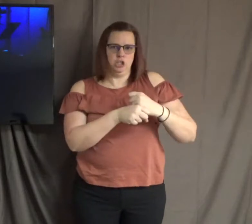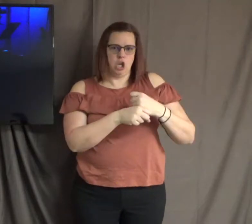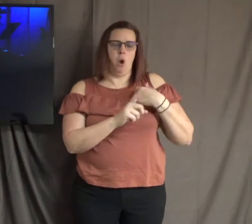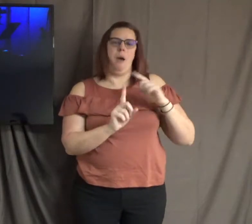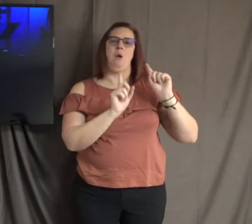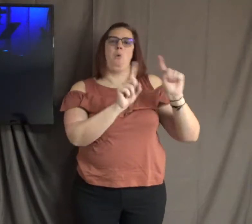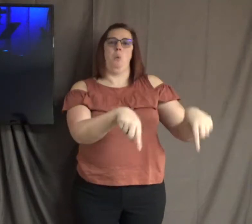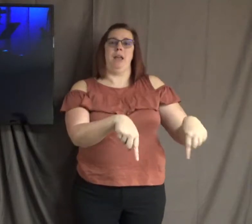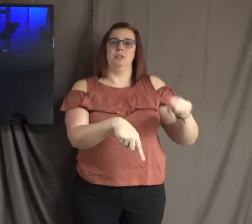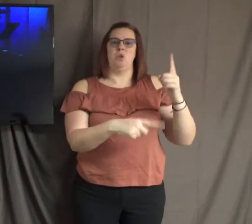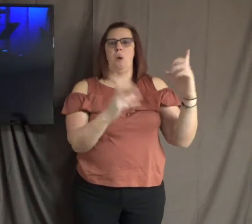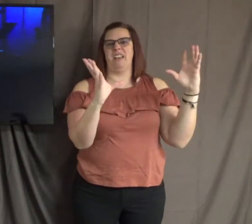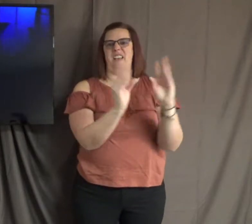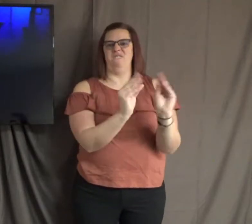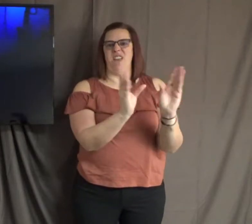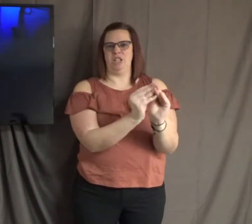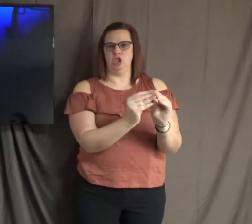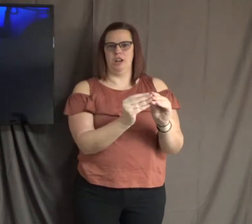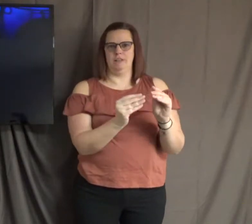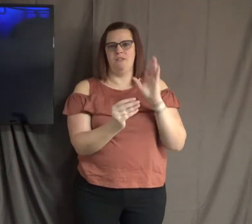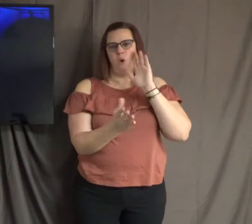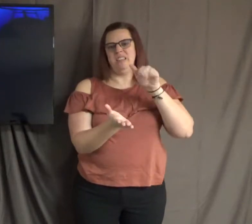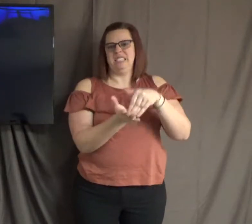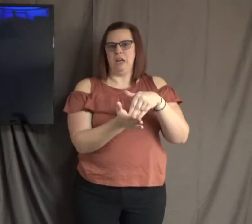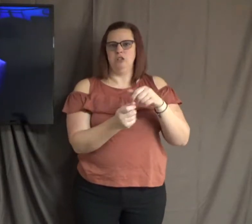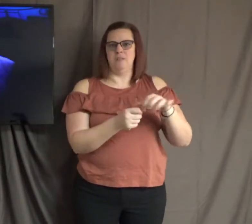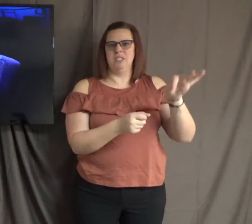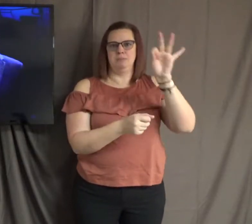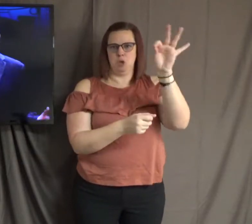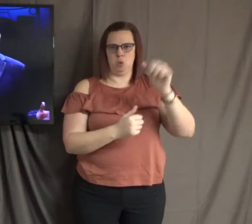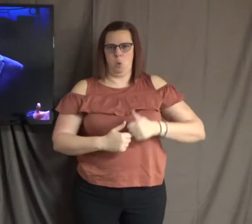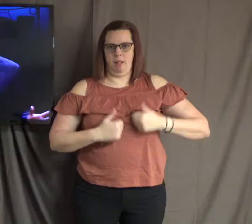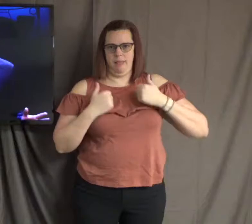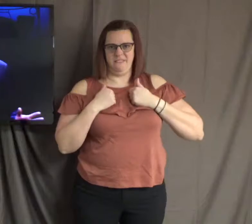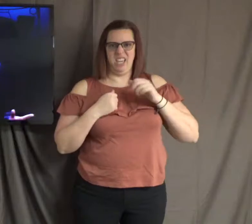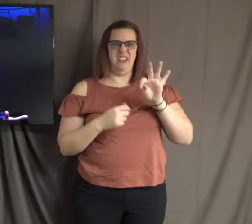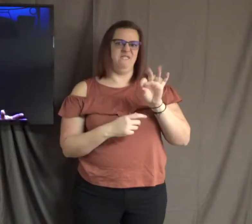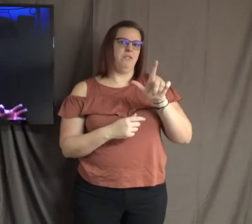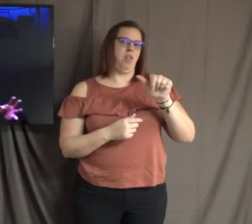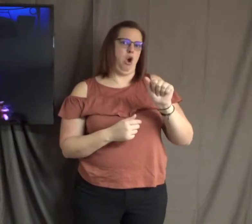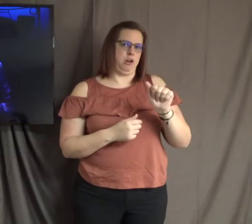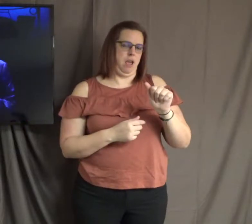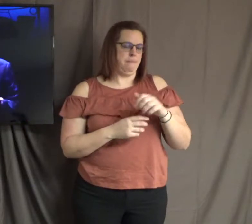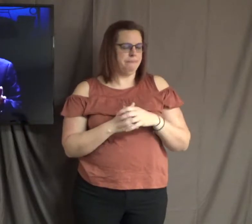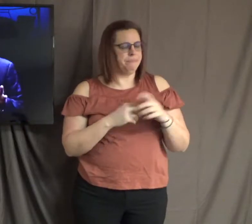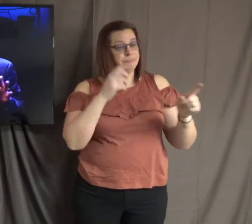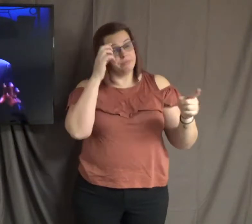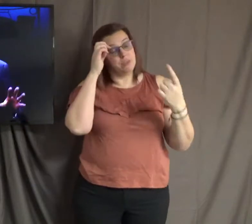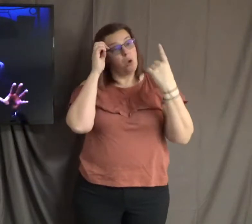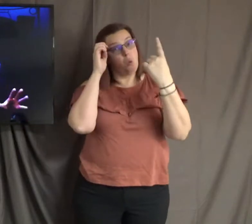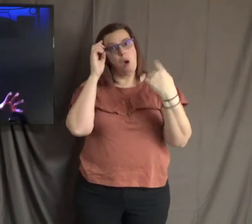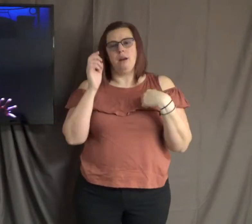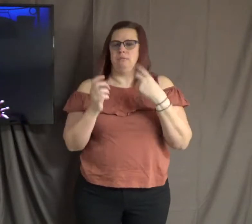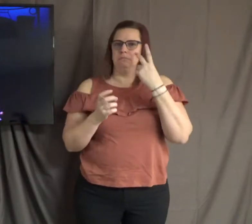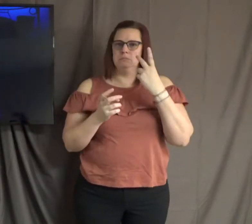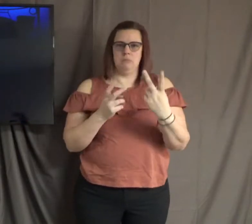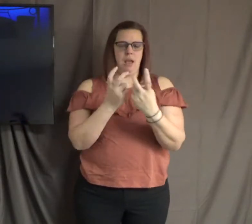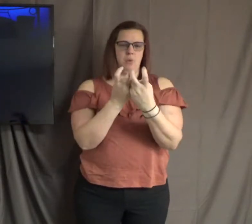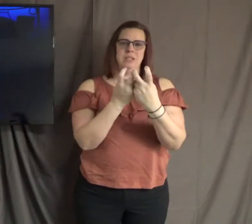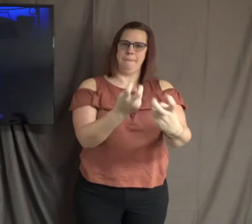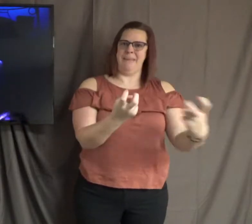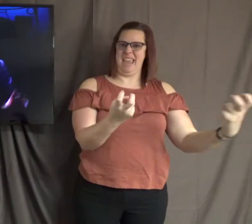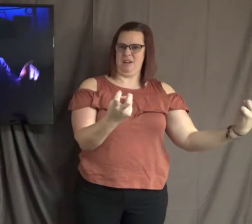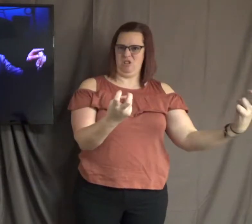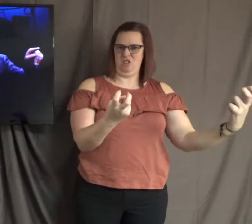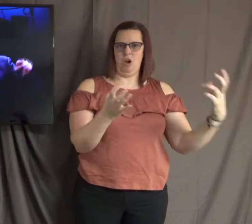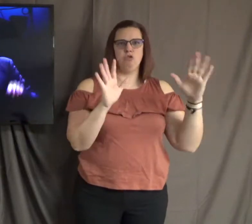Living conventions in Orlando, Florida. And it was my favorite thing I ever experienced at one of these. There was a panel of great ministers there.